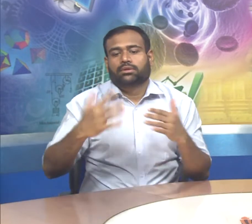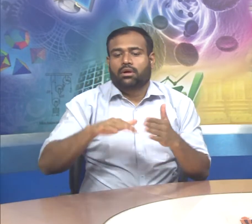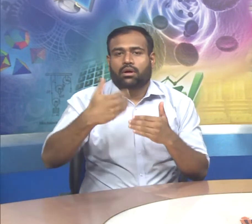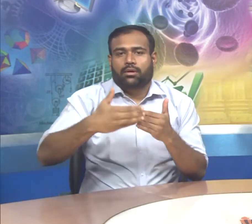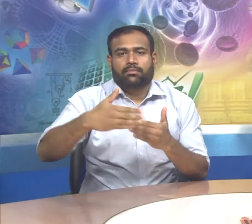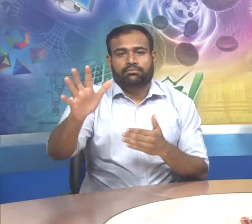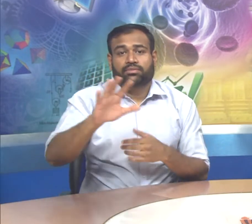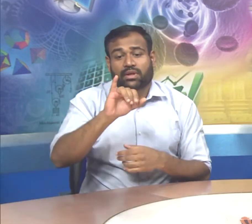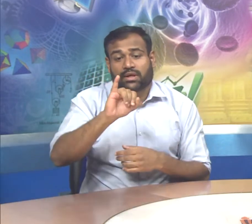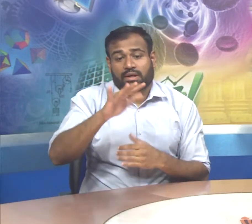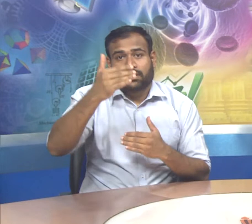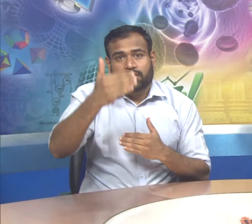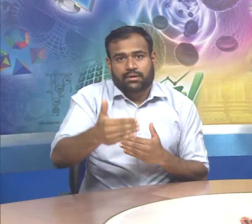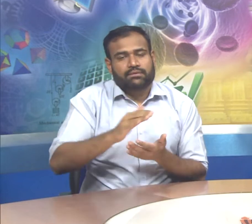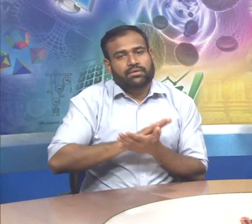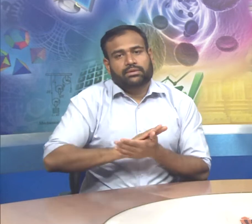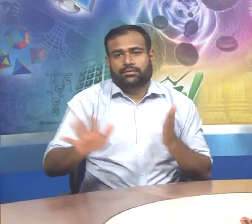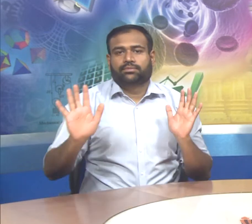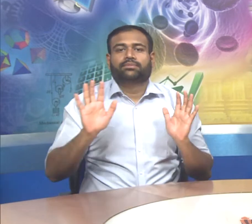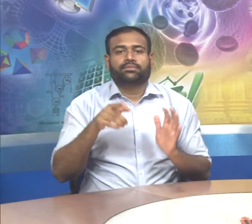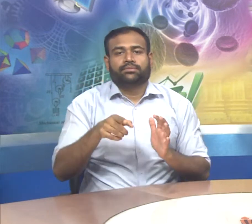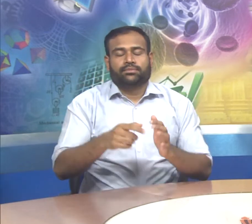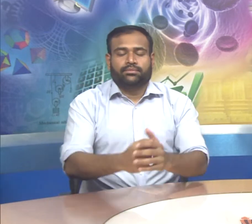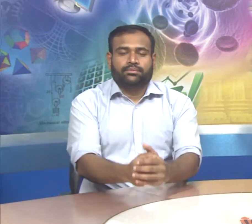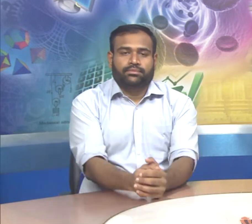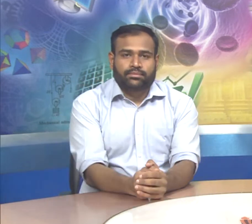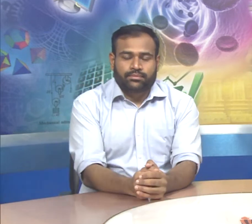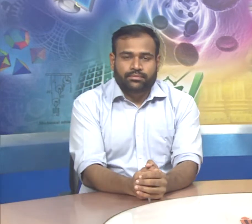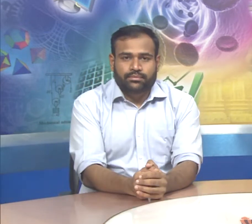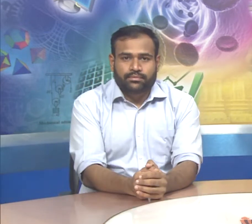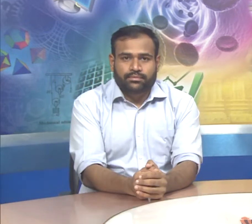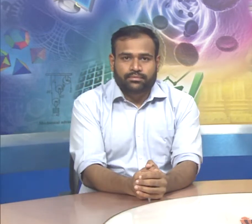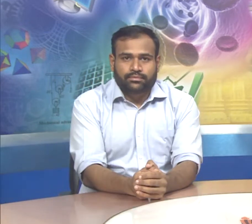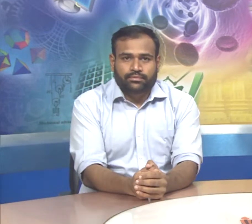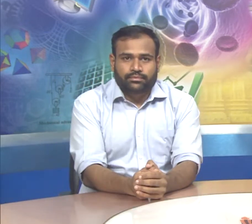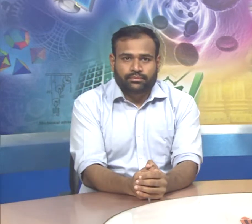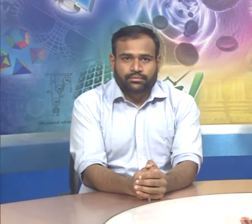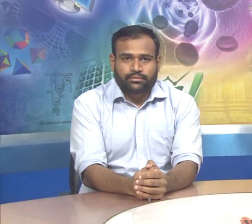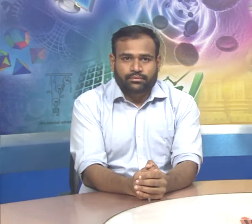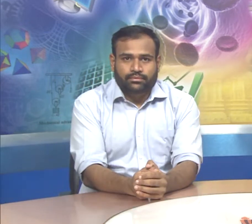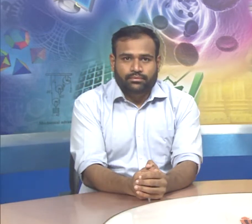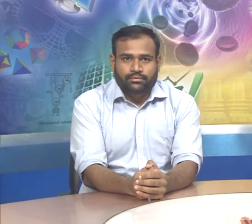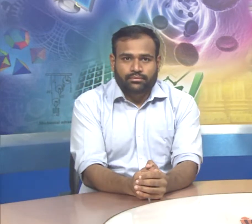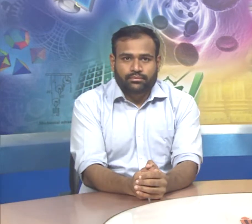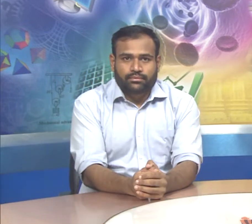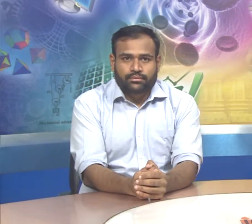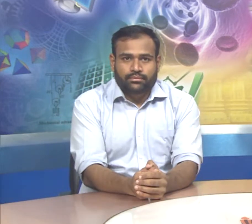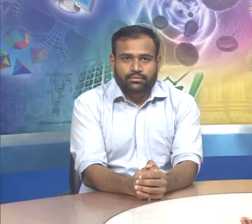hold office till they attain the age of 65 years.